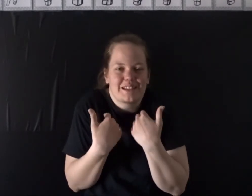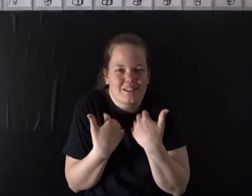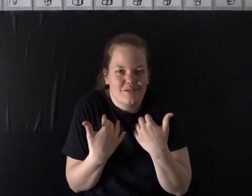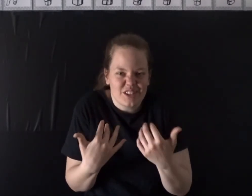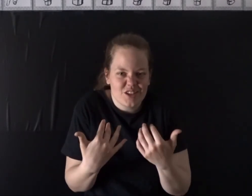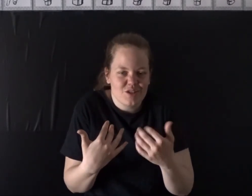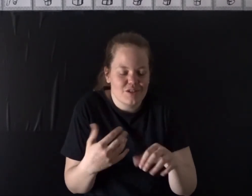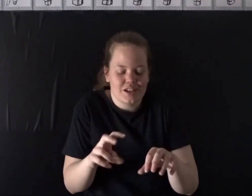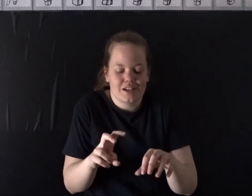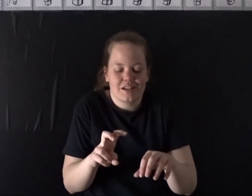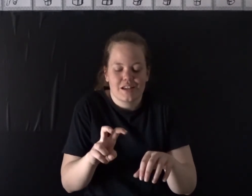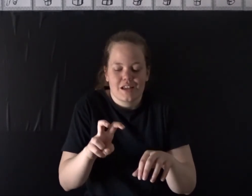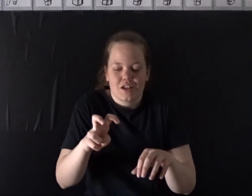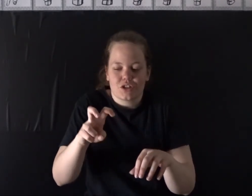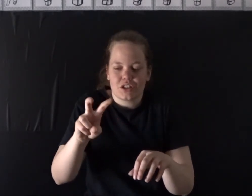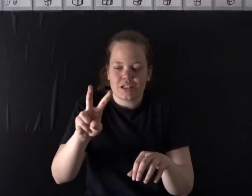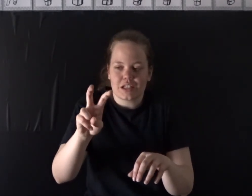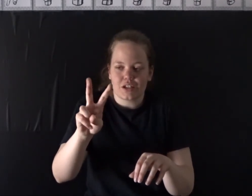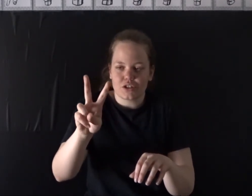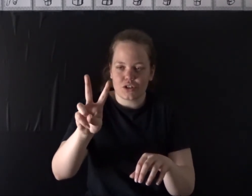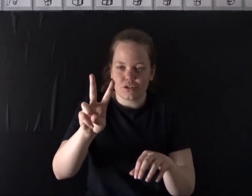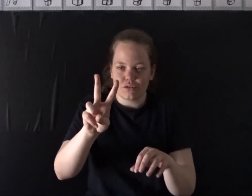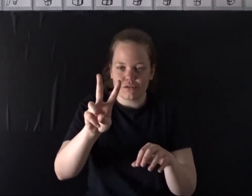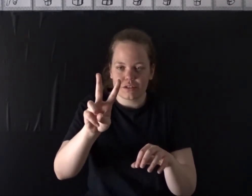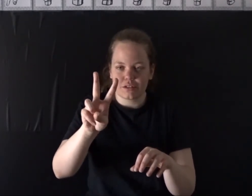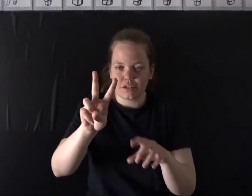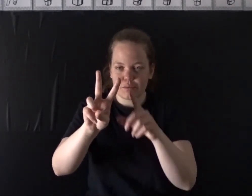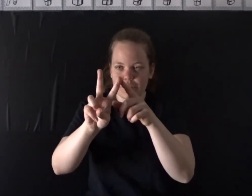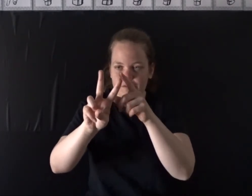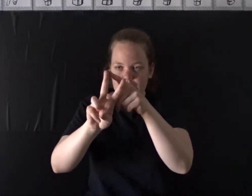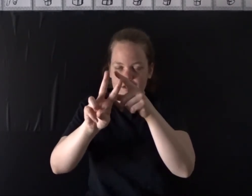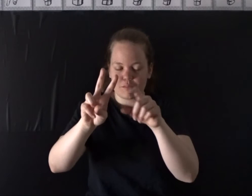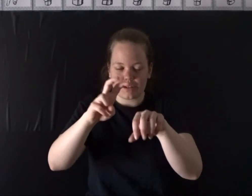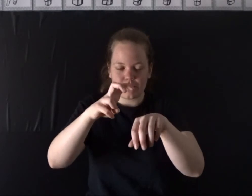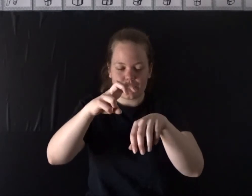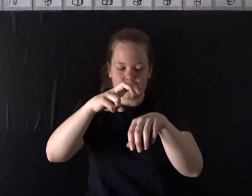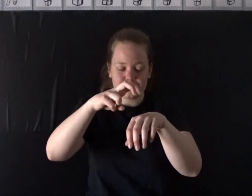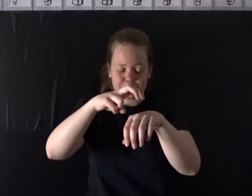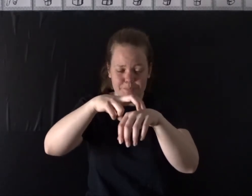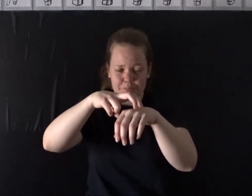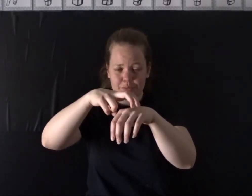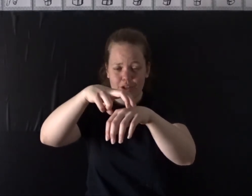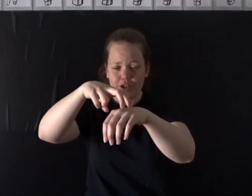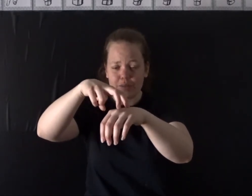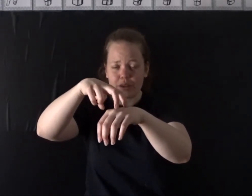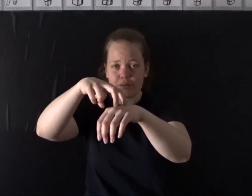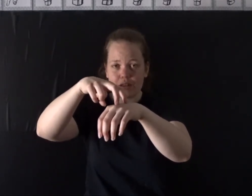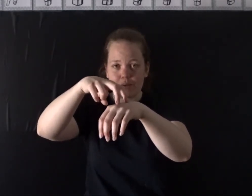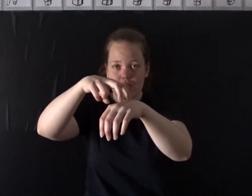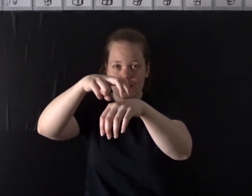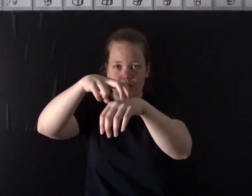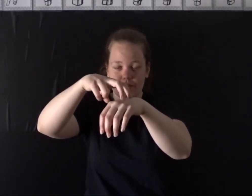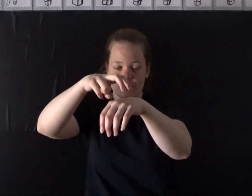not feel so good. So you're going to take your pointer finger and your middle finger. You're going to put them on the back of